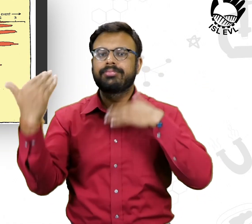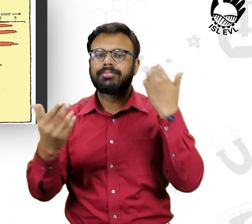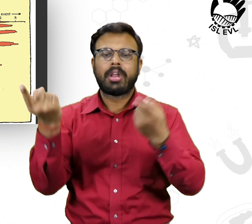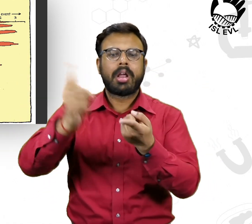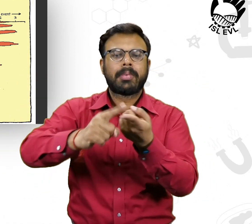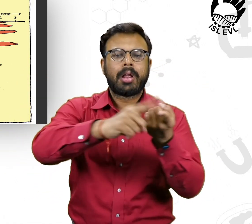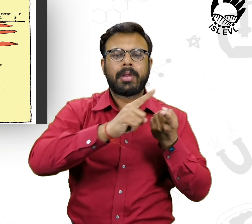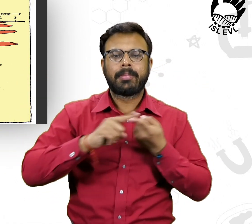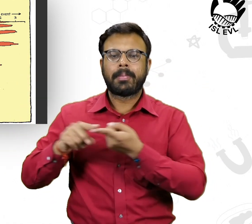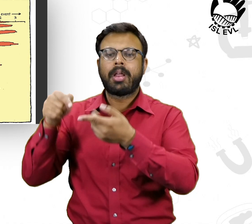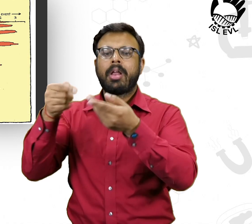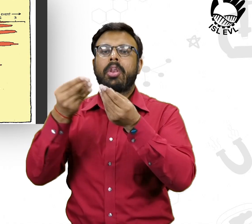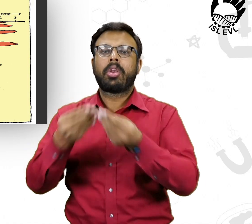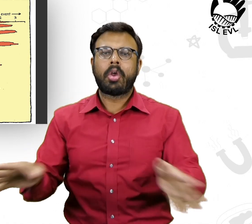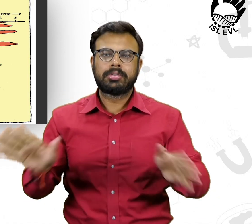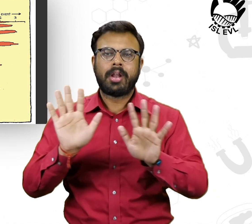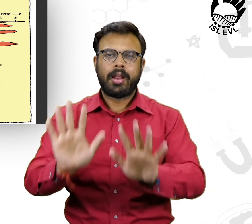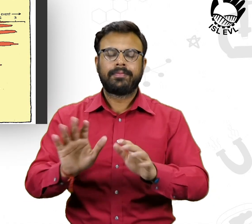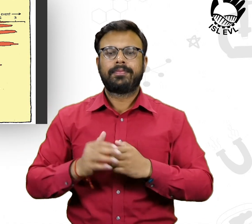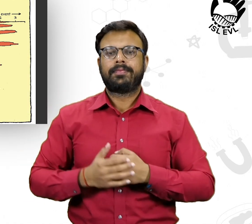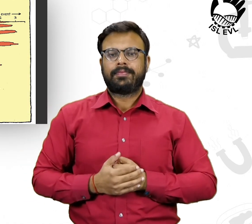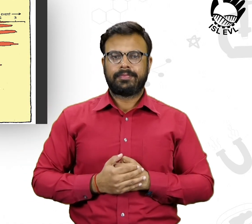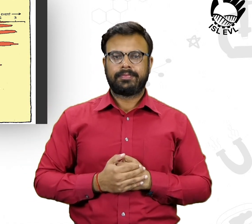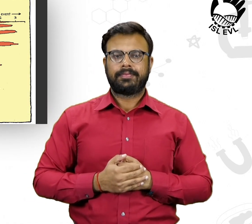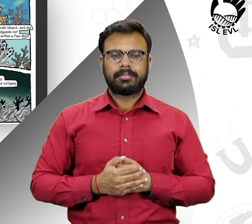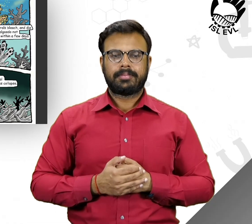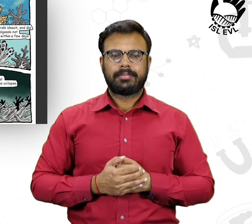will bleach and die.